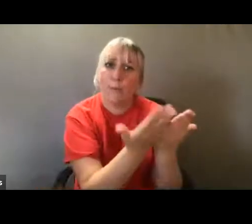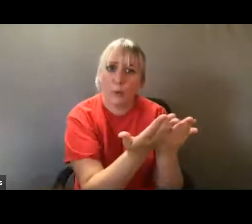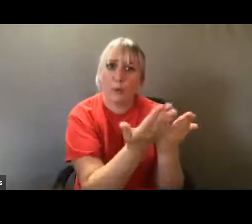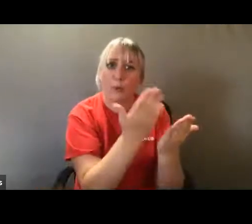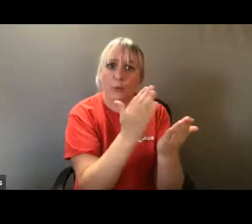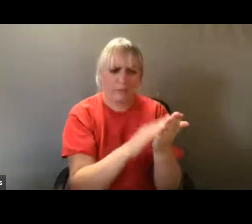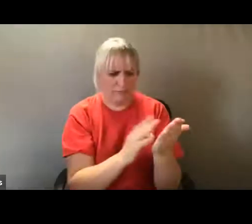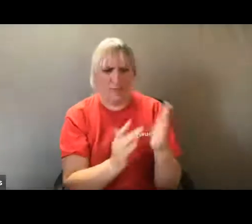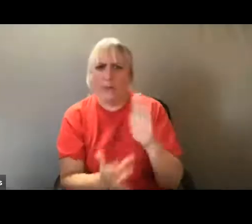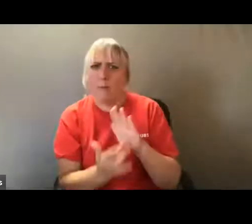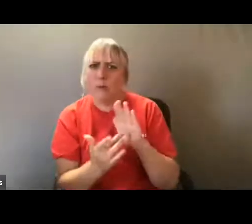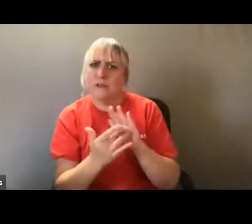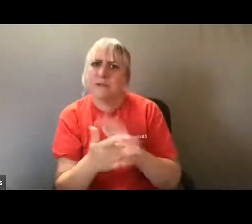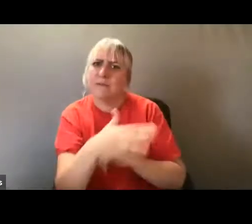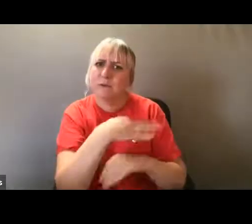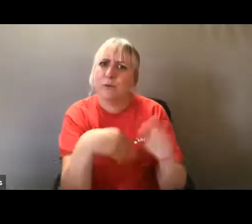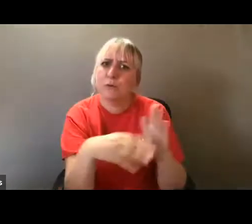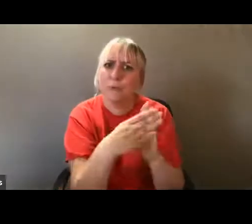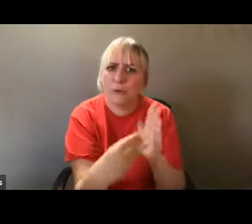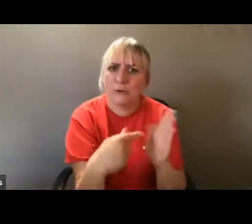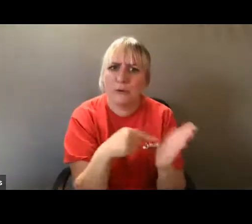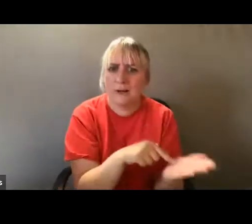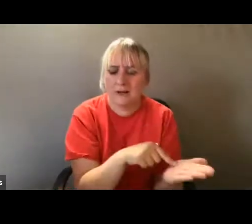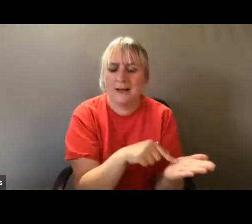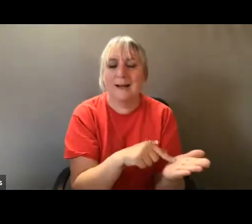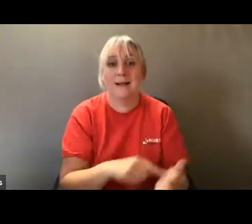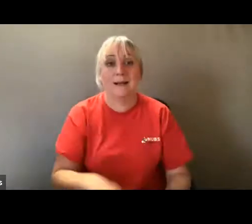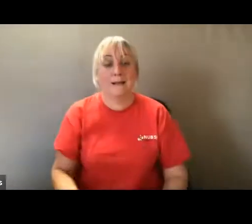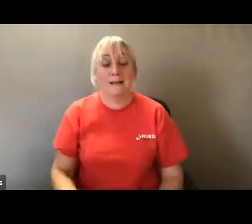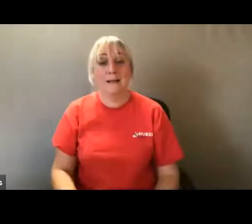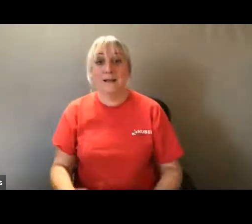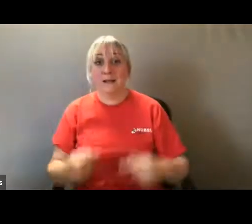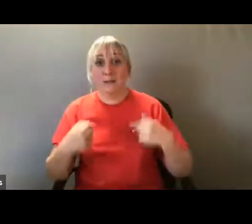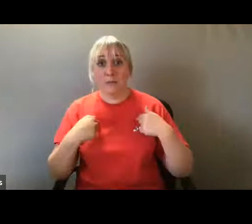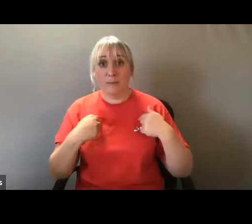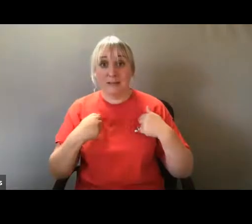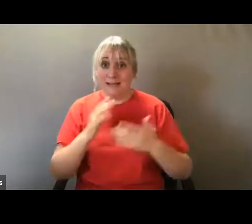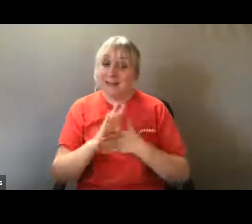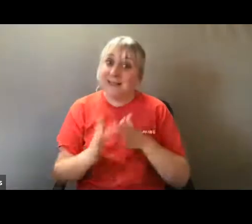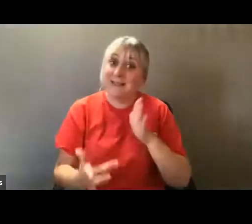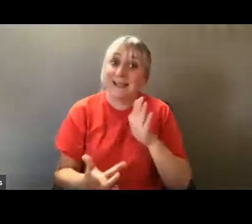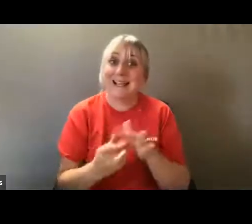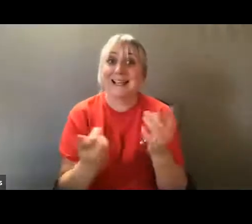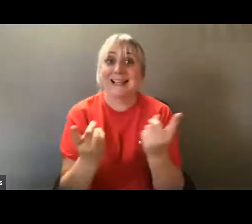of the social model. And I think for me, the key thing that the social model gives us